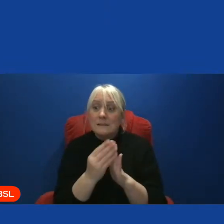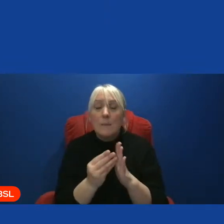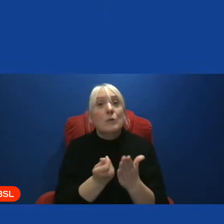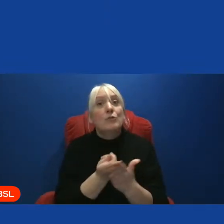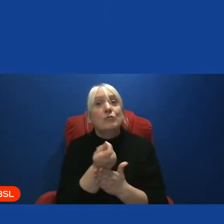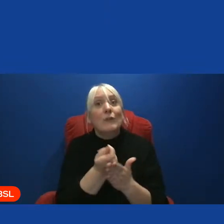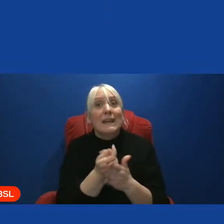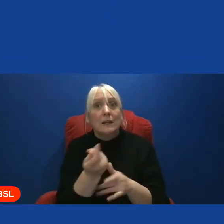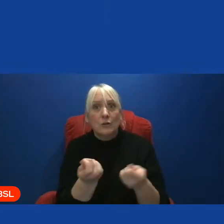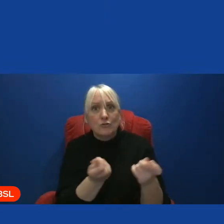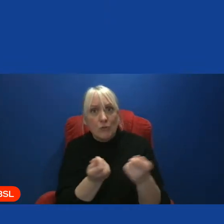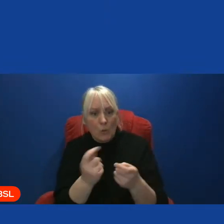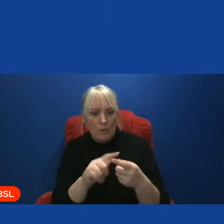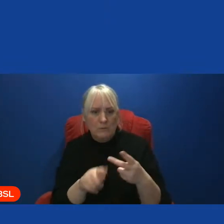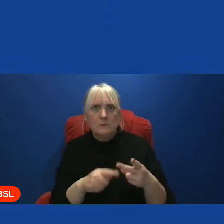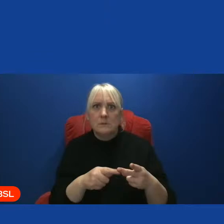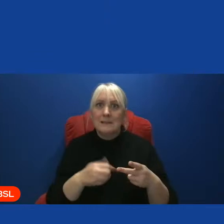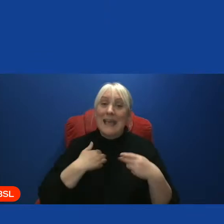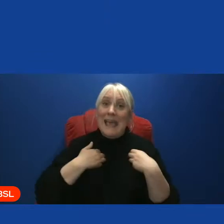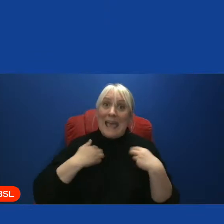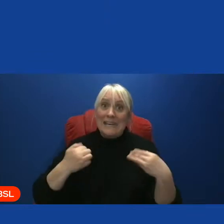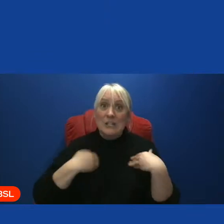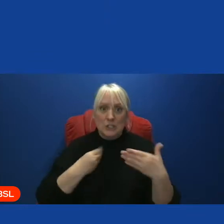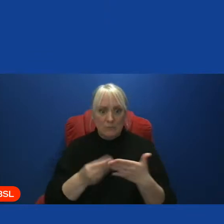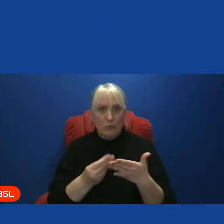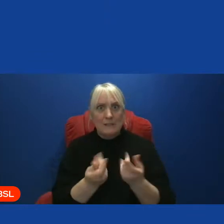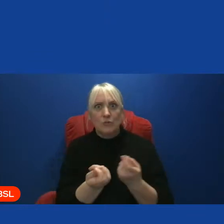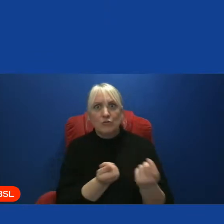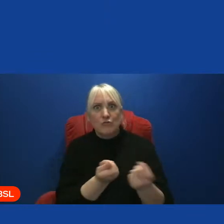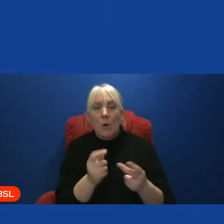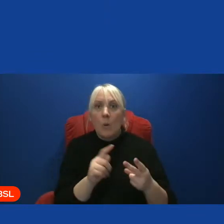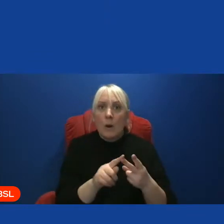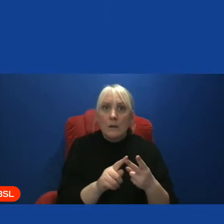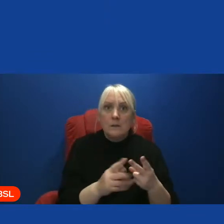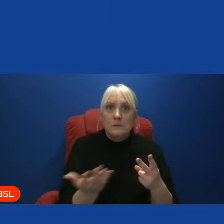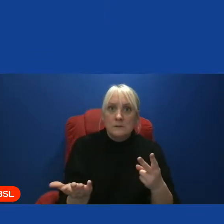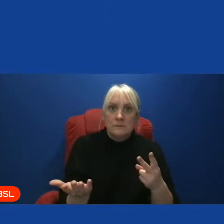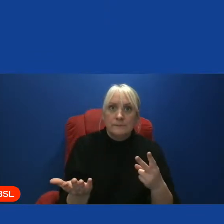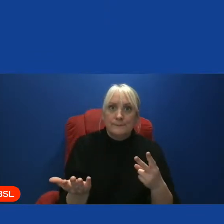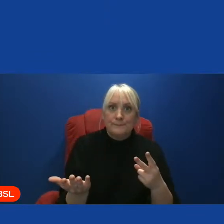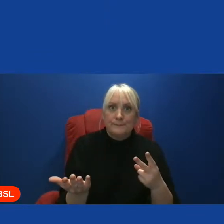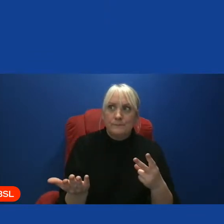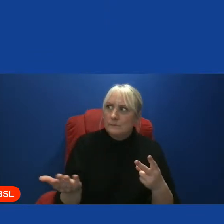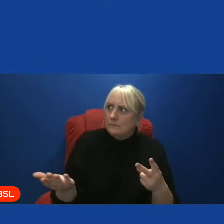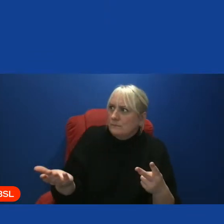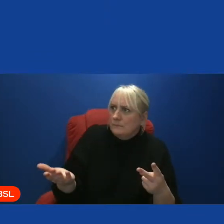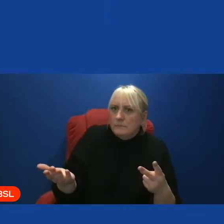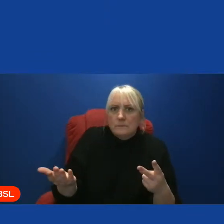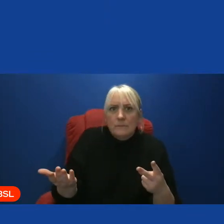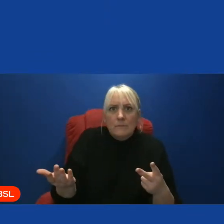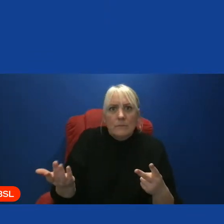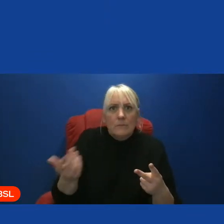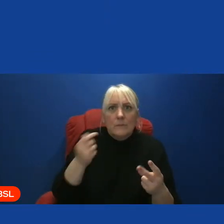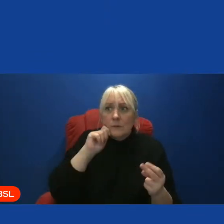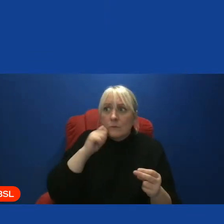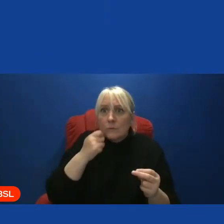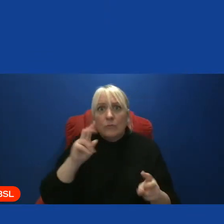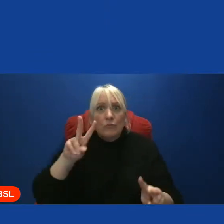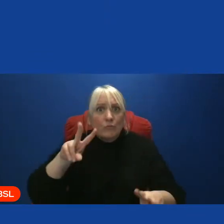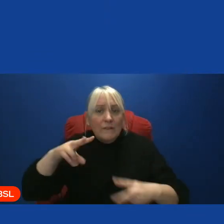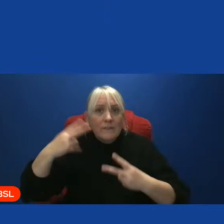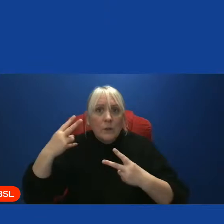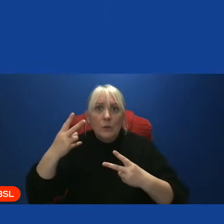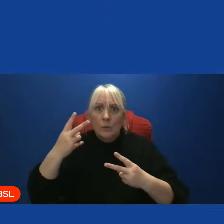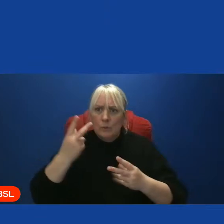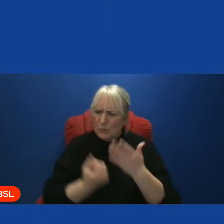controls, controlling energy prices, and then also actually reviewing what's happening with regard to